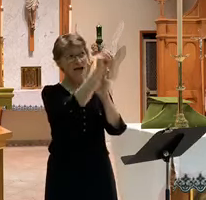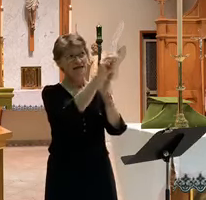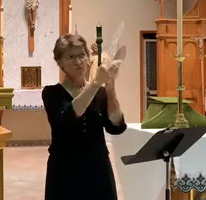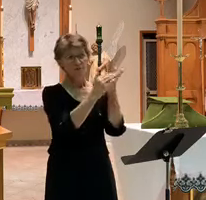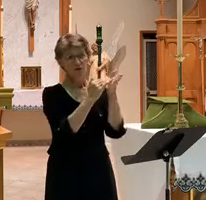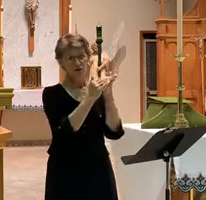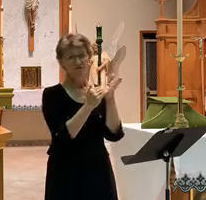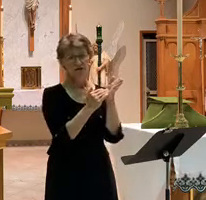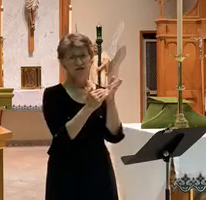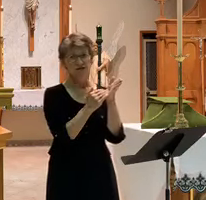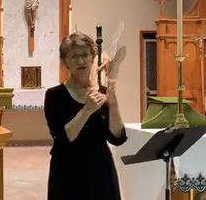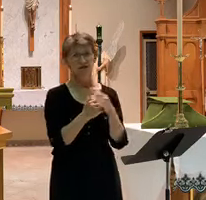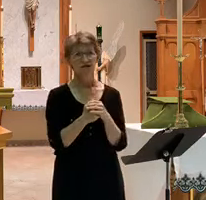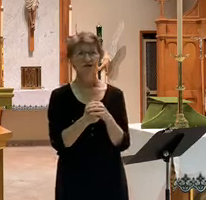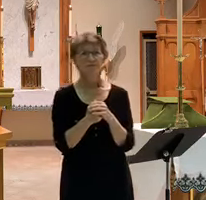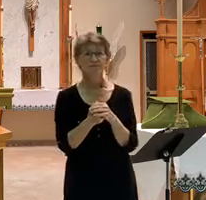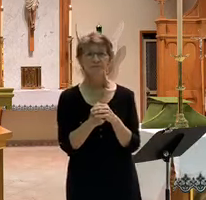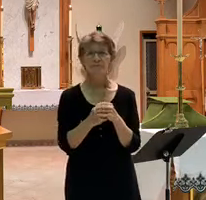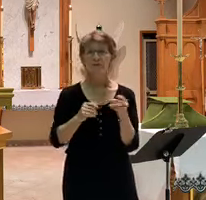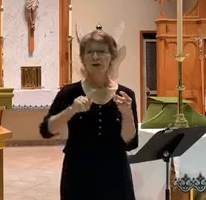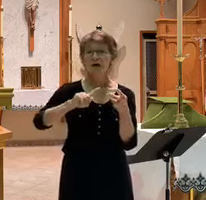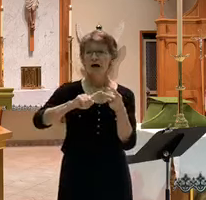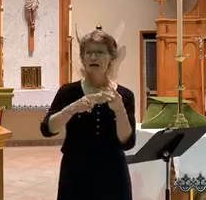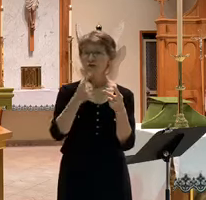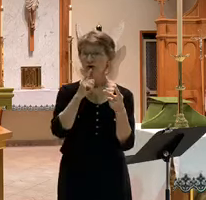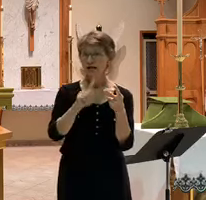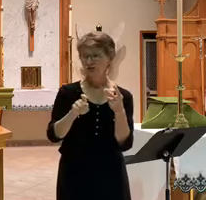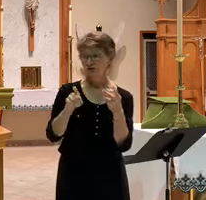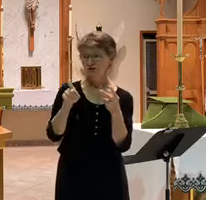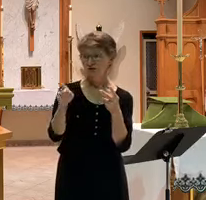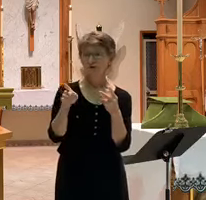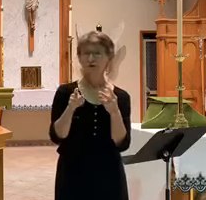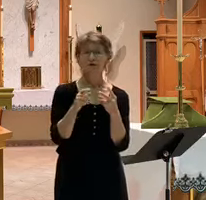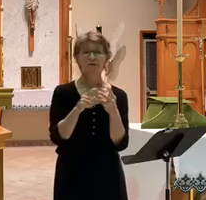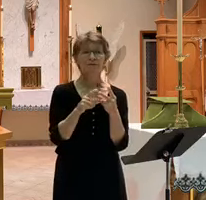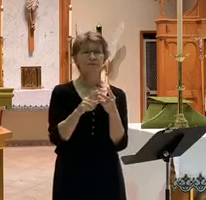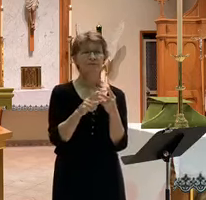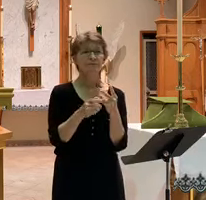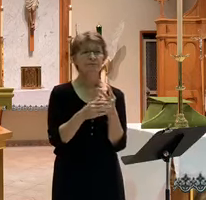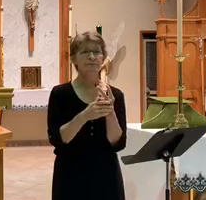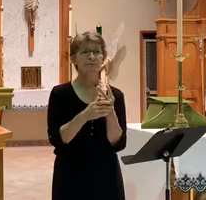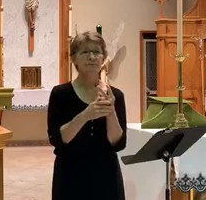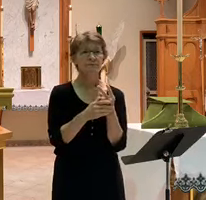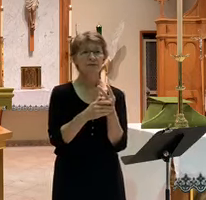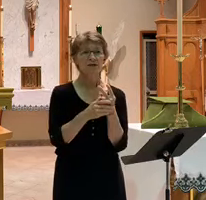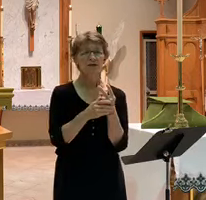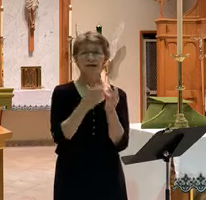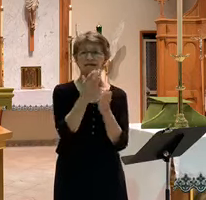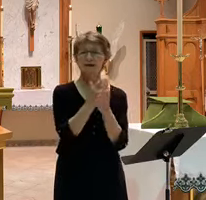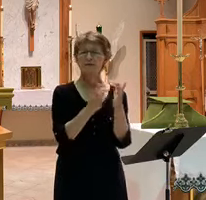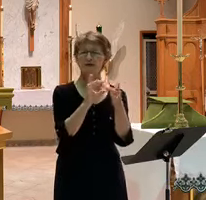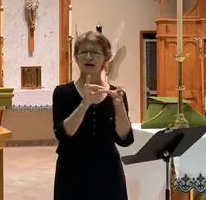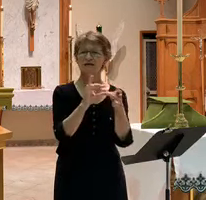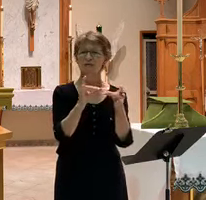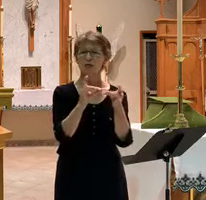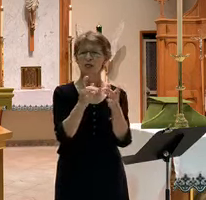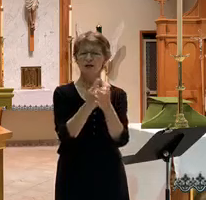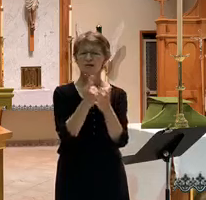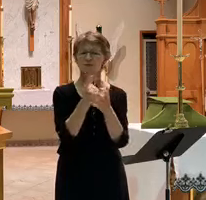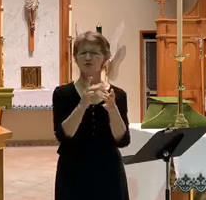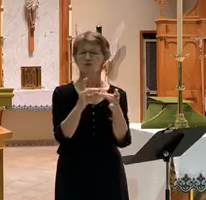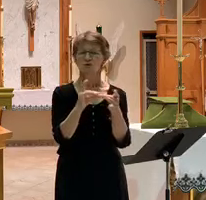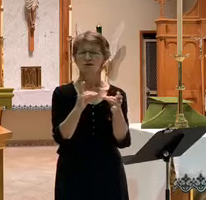Or another answer we could look to for this problem of evil could be what we find in some of the gospel stories. I call